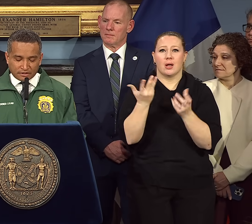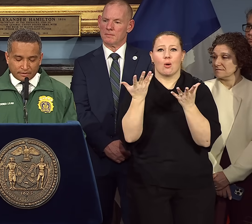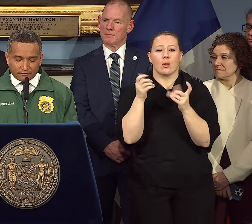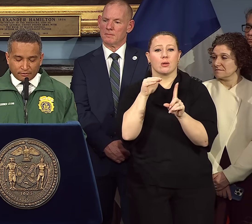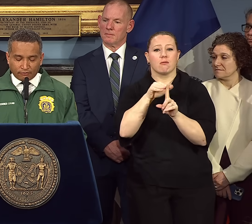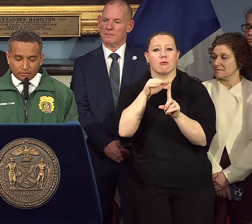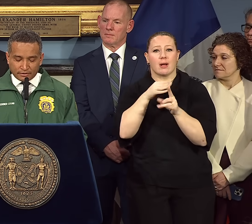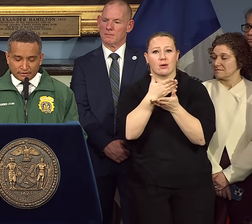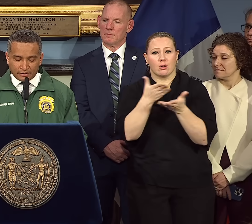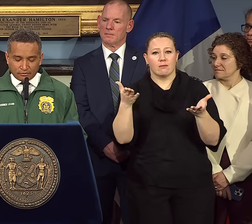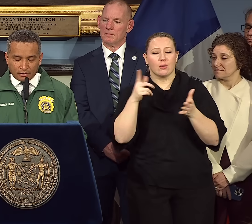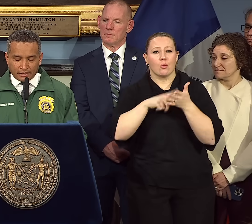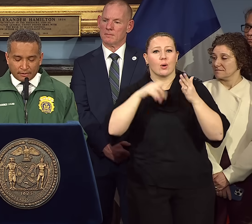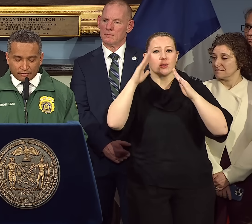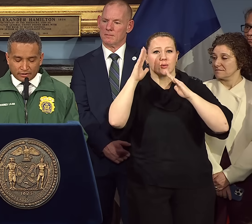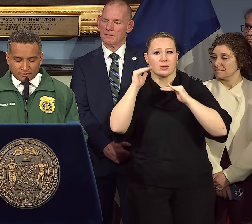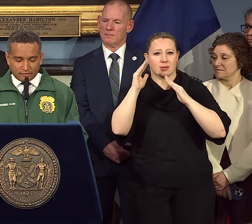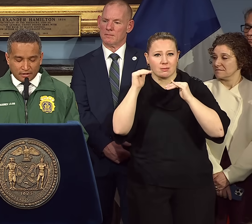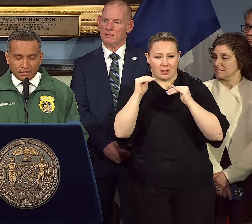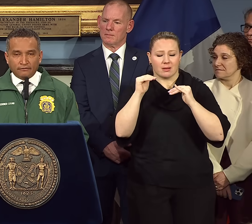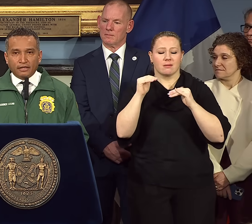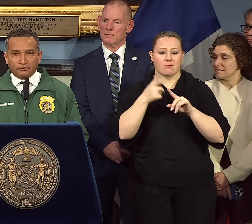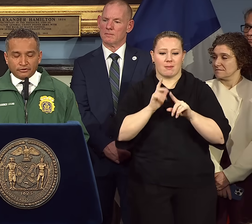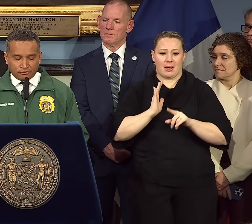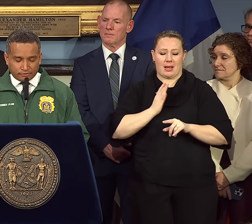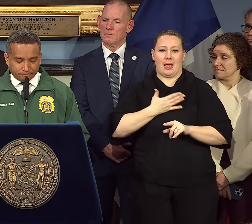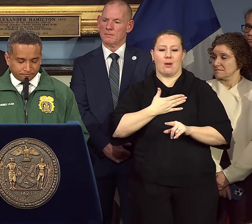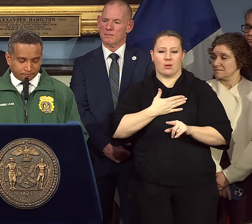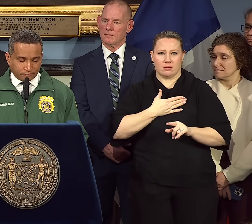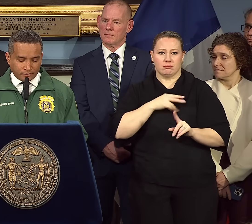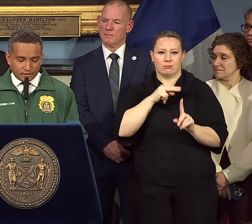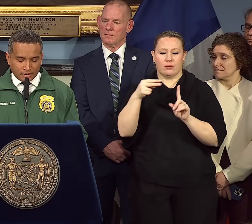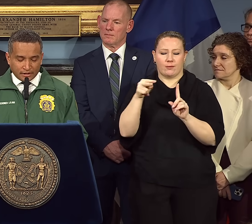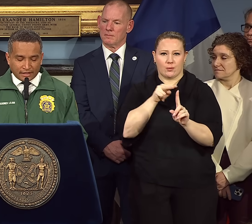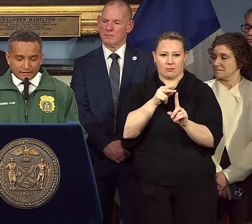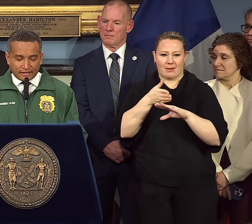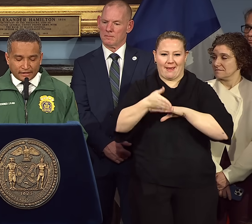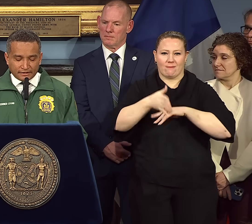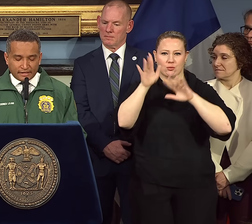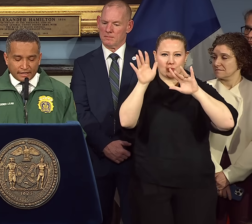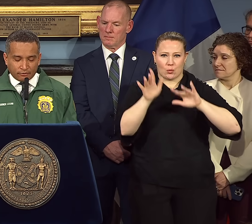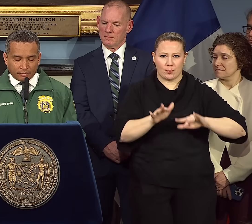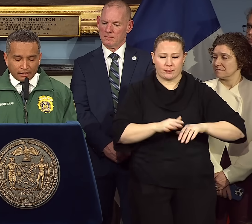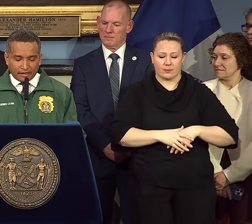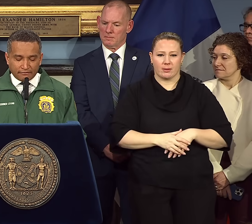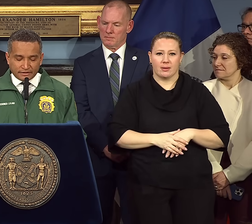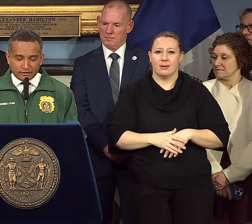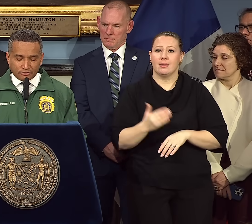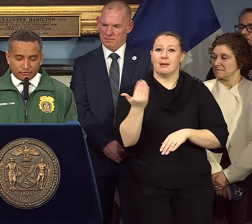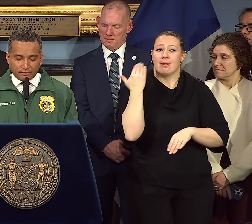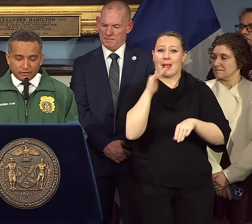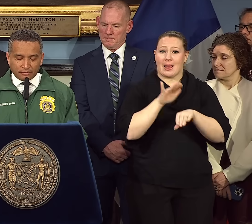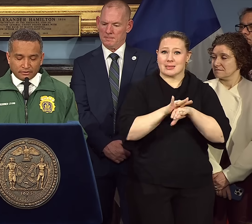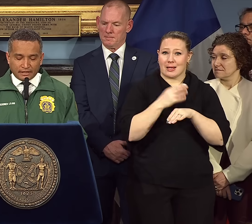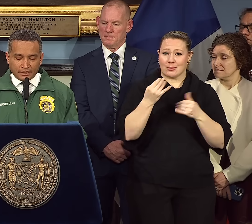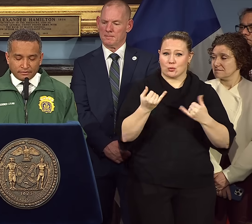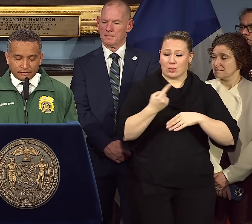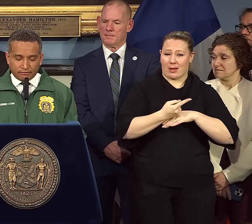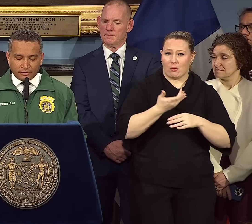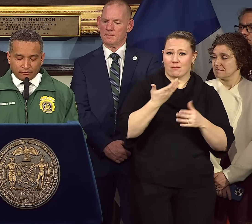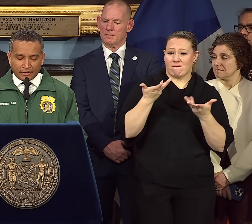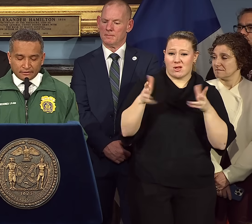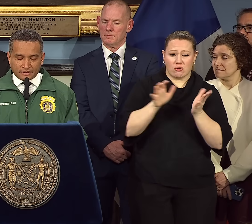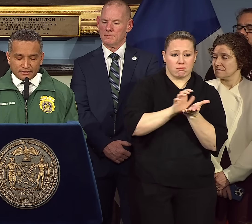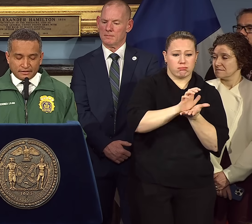what to expect from a robust DNCY operation following the storm. Last night and today, we plowed every single street multiple